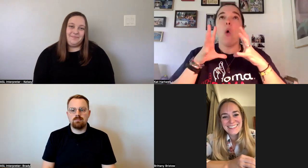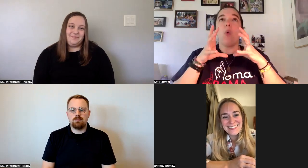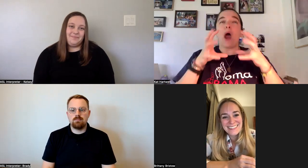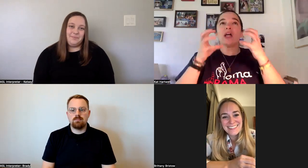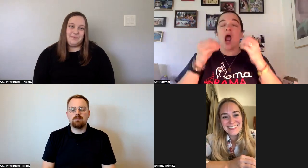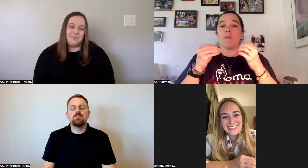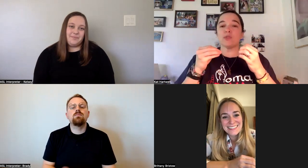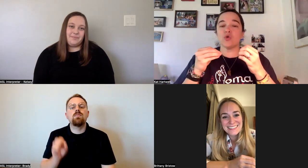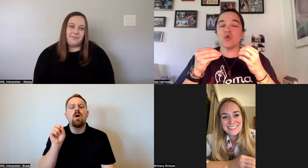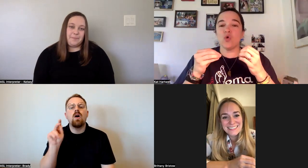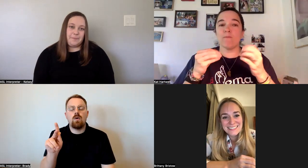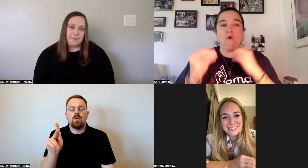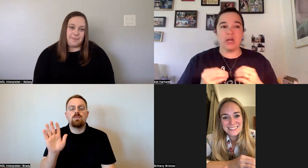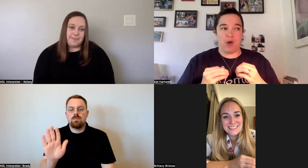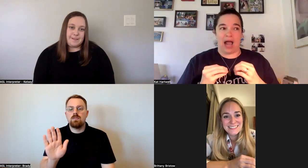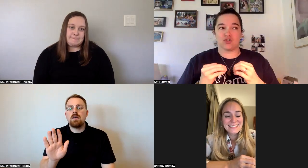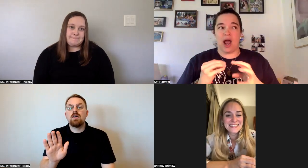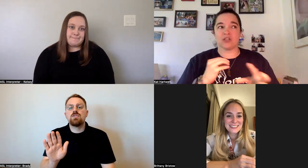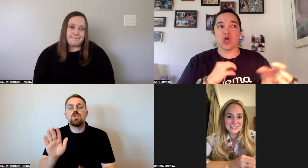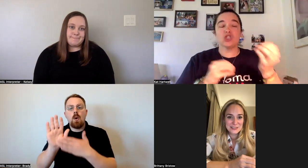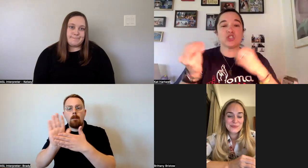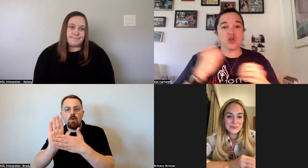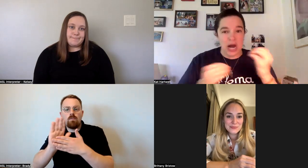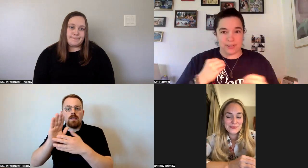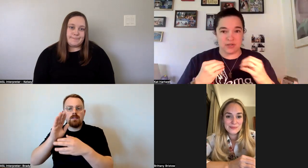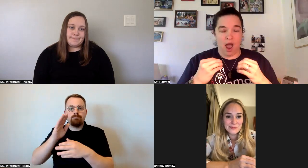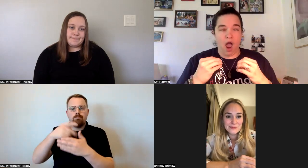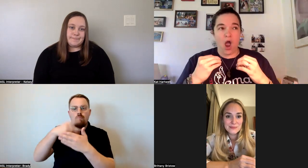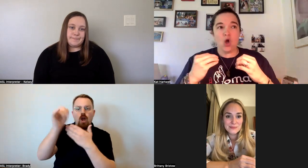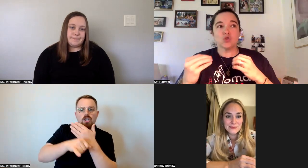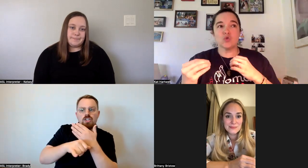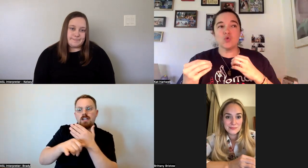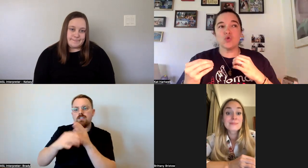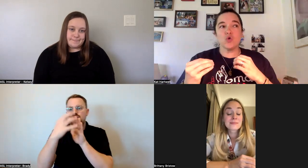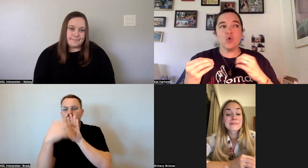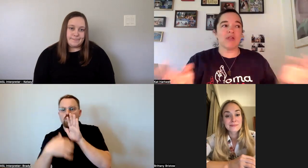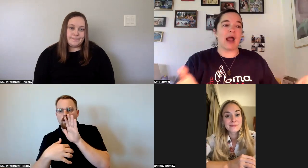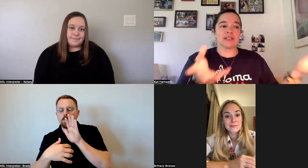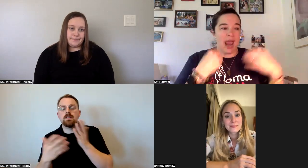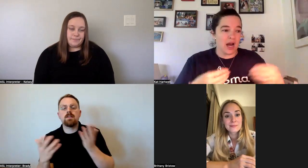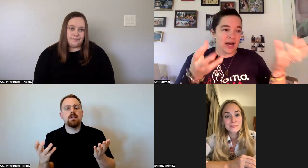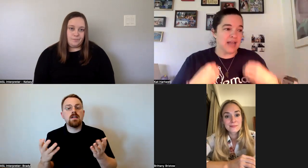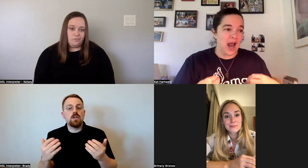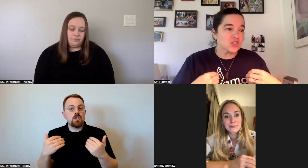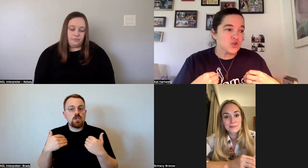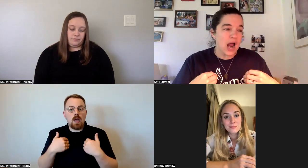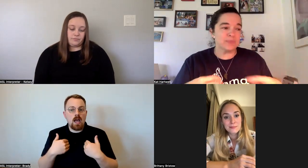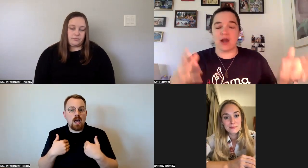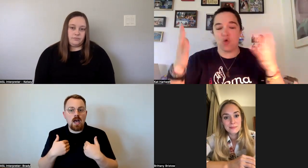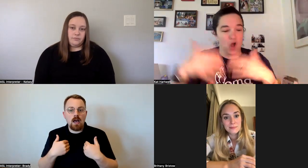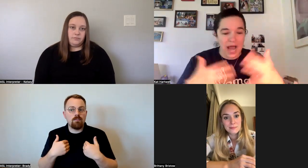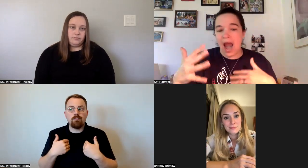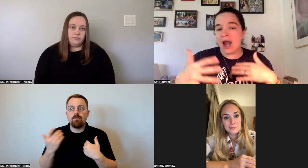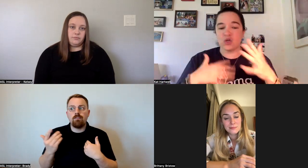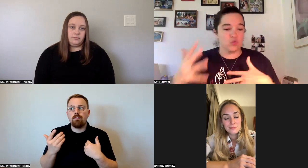Okay. When it comes to movie project script, you like take a script